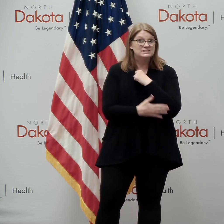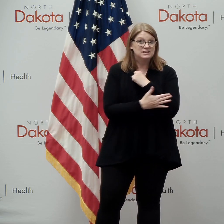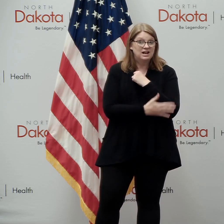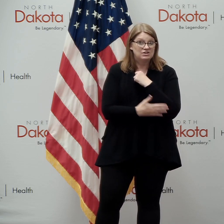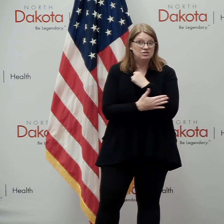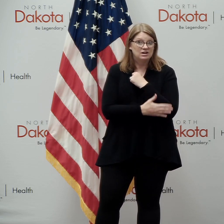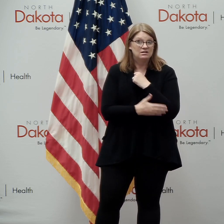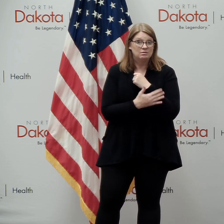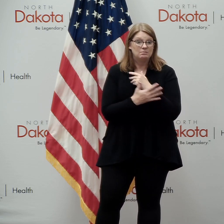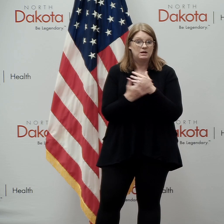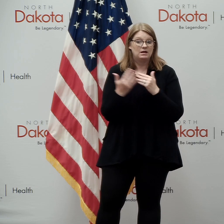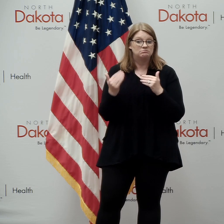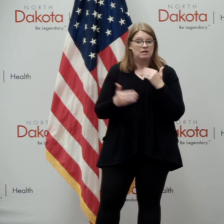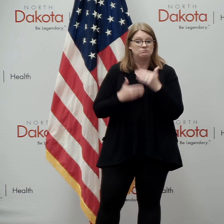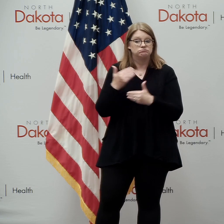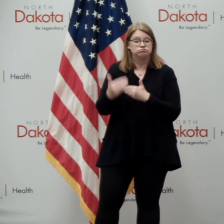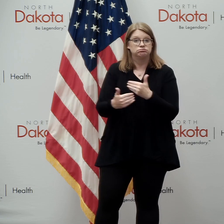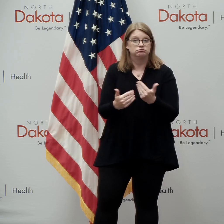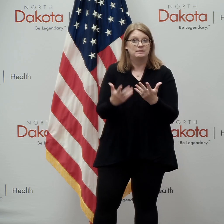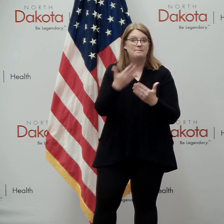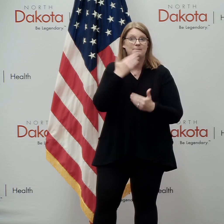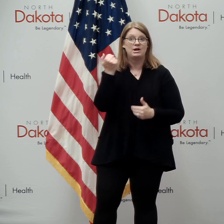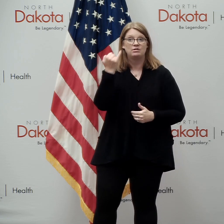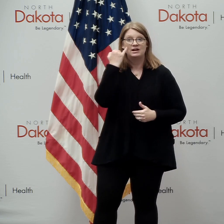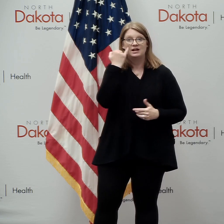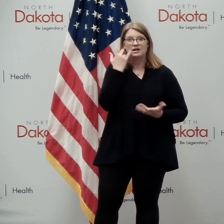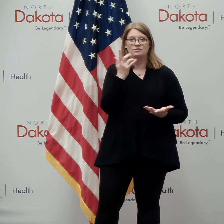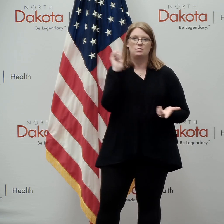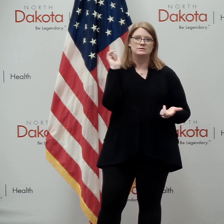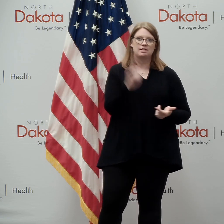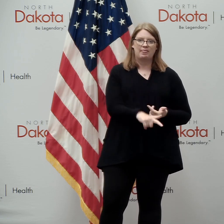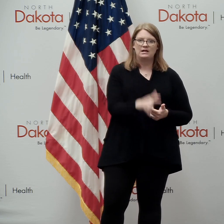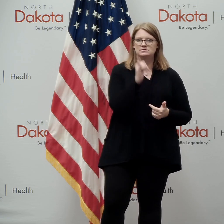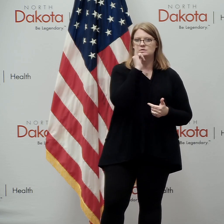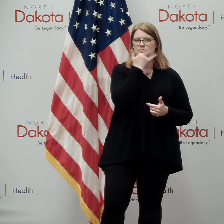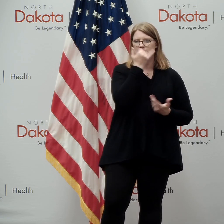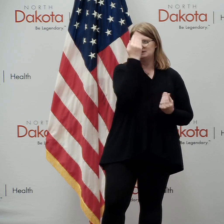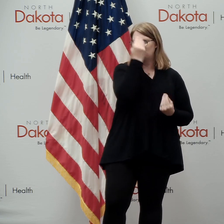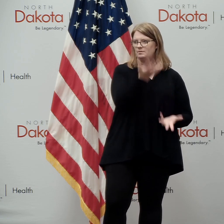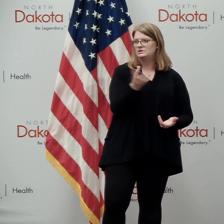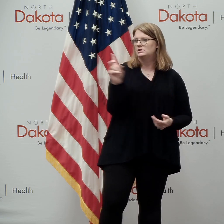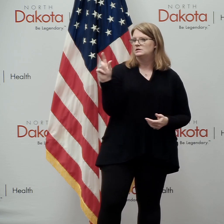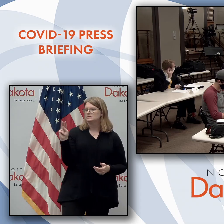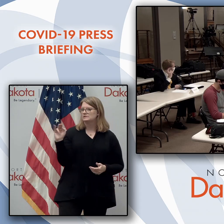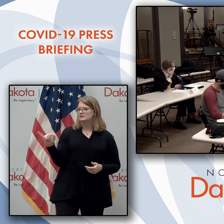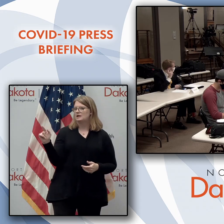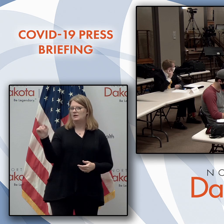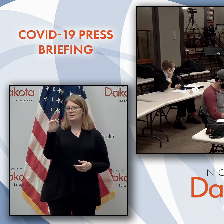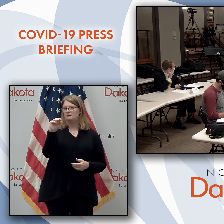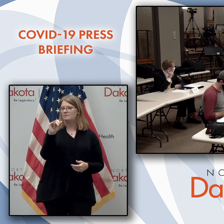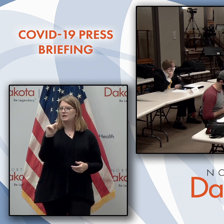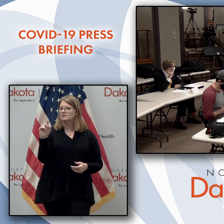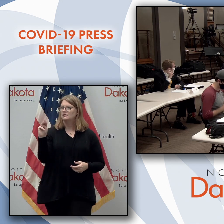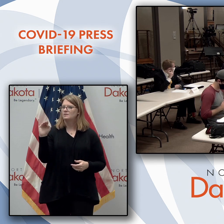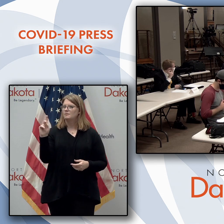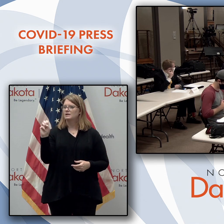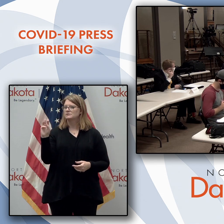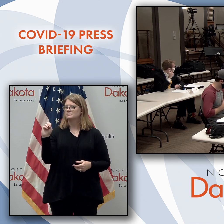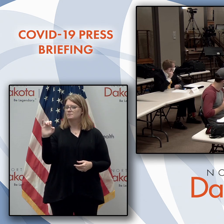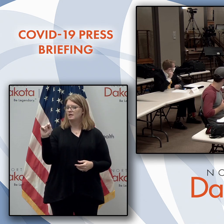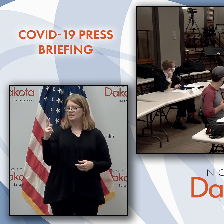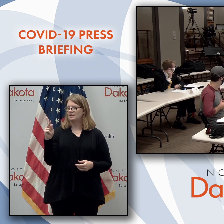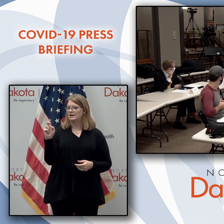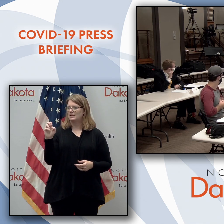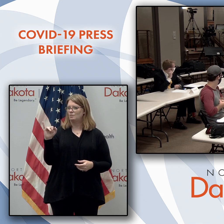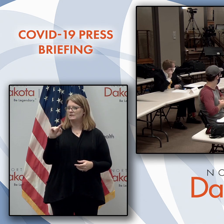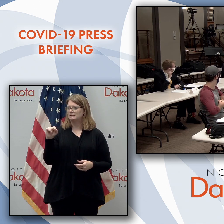misinformation. Okay, I'm going Danny and then back to Matt. Mike Smith, 660 KYZ